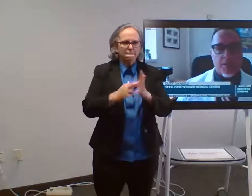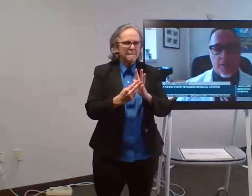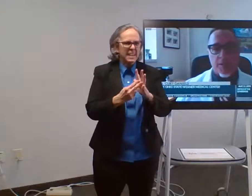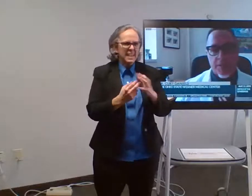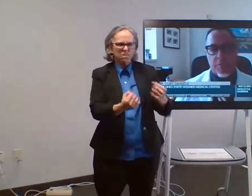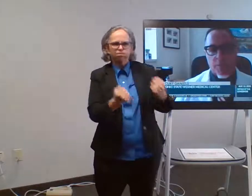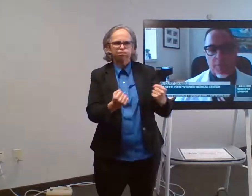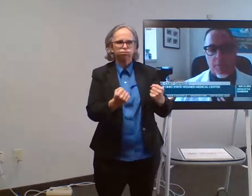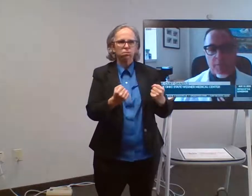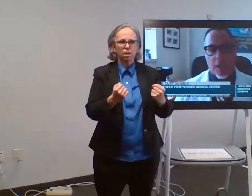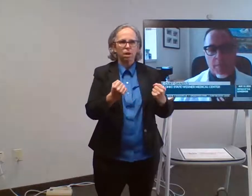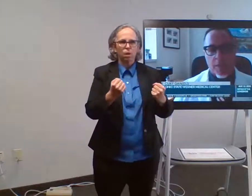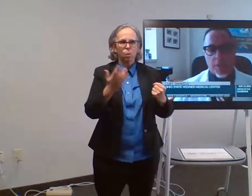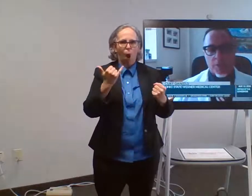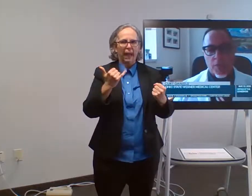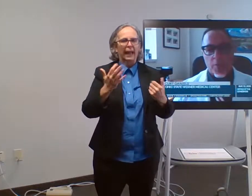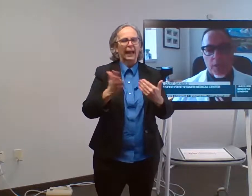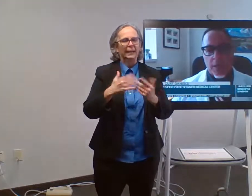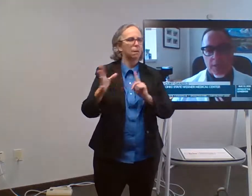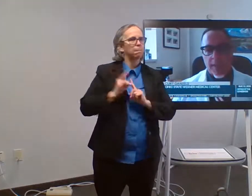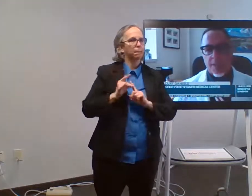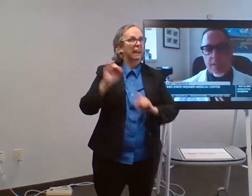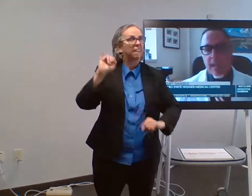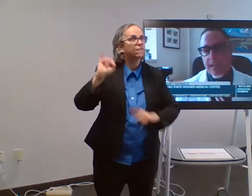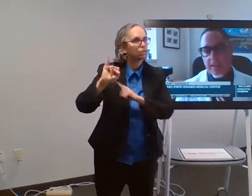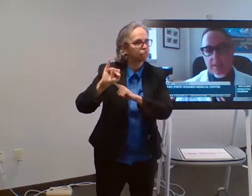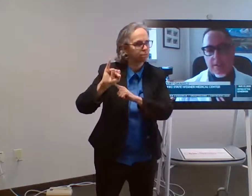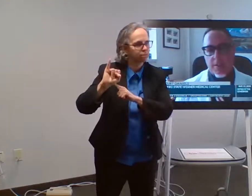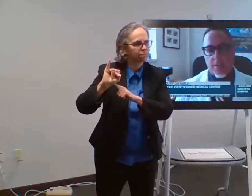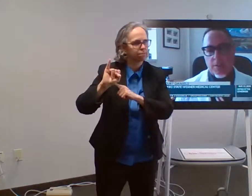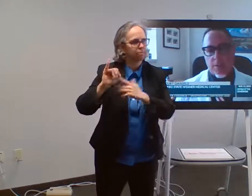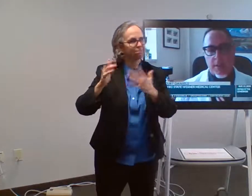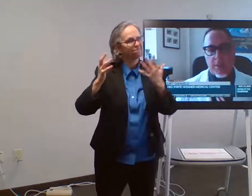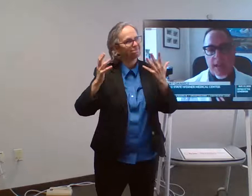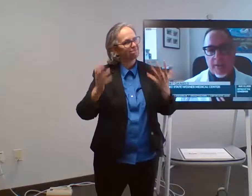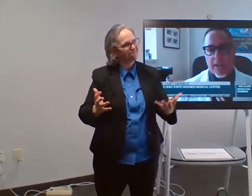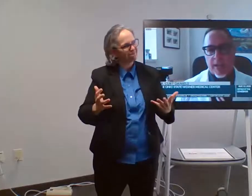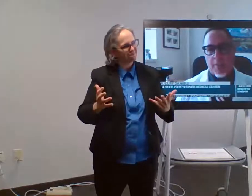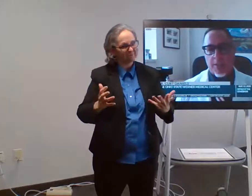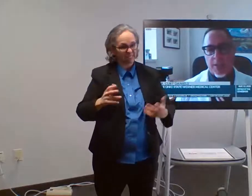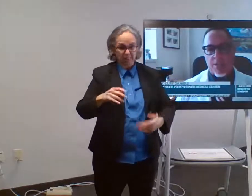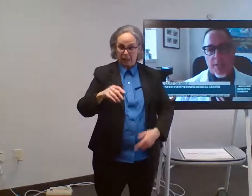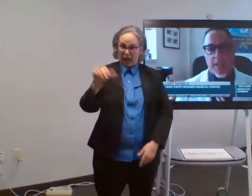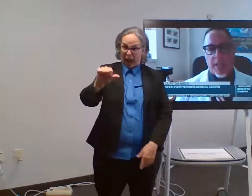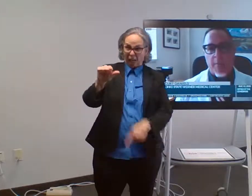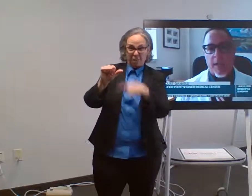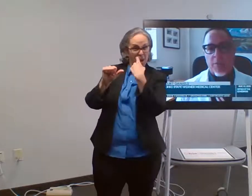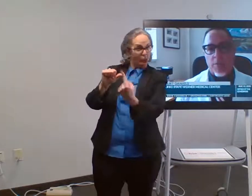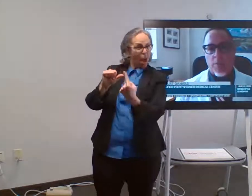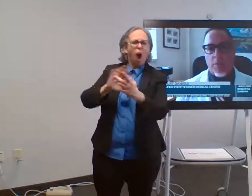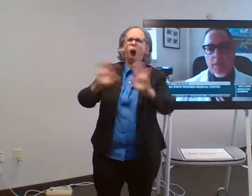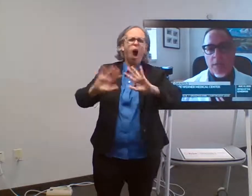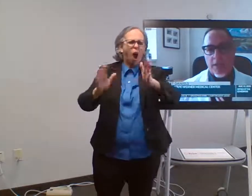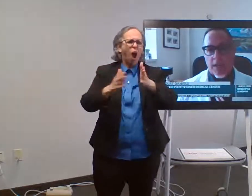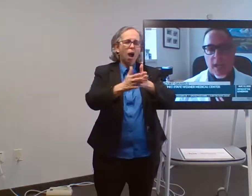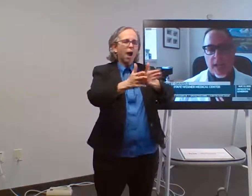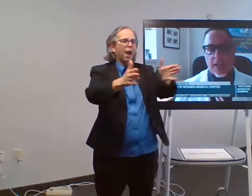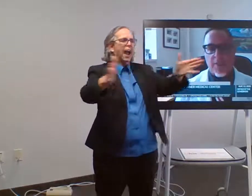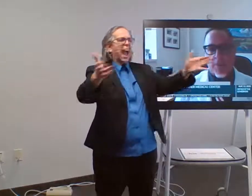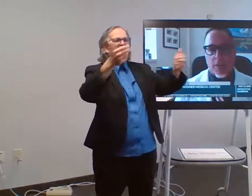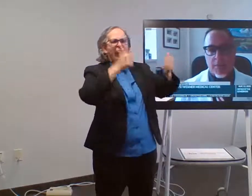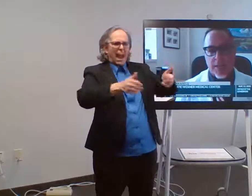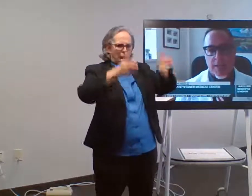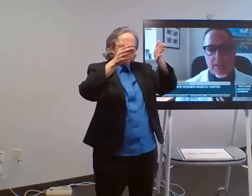risk of a dangerous heart rhythm problem. So it's not just athletes and those that are in athletic competition, but anybody who is at a